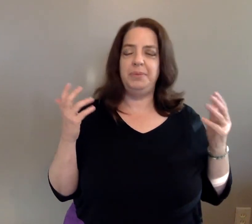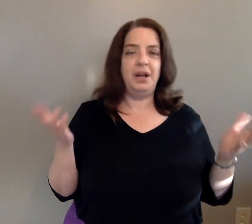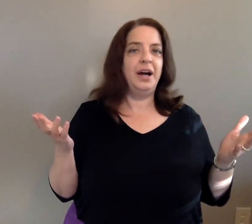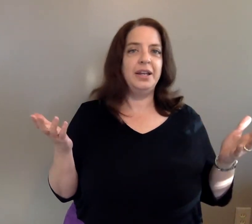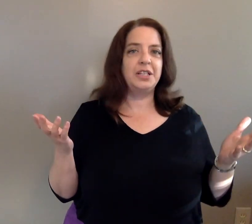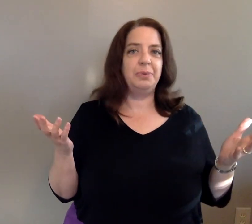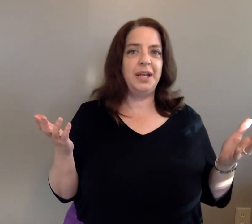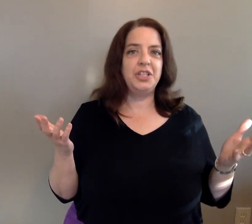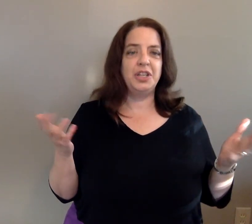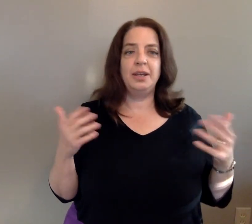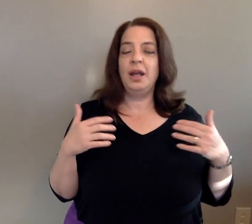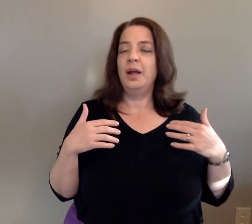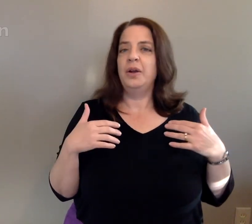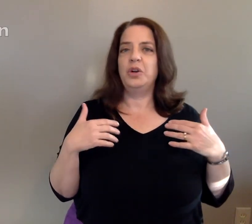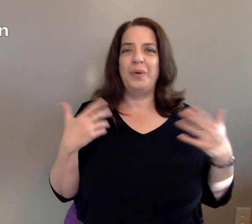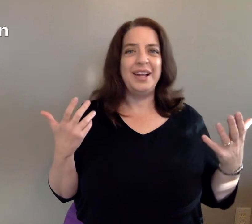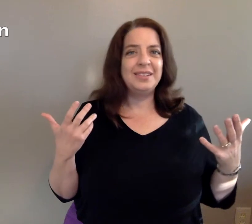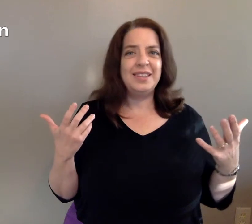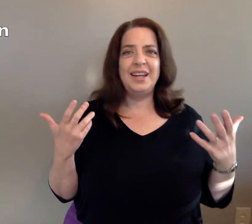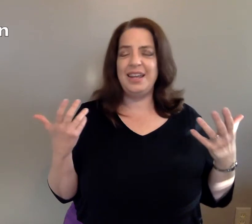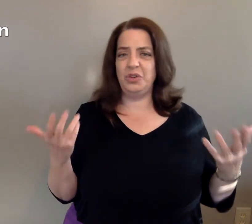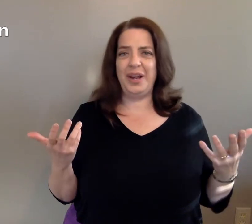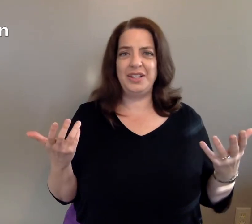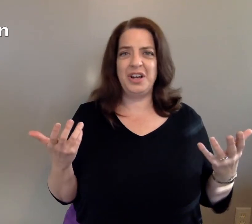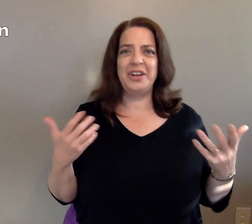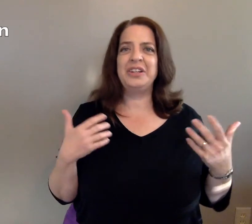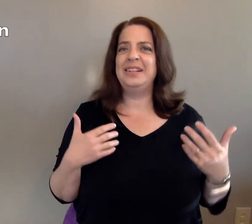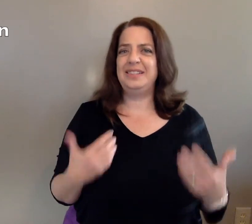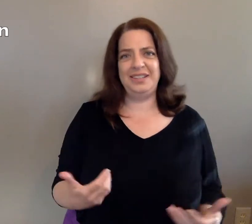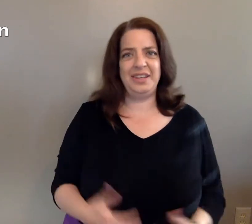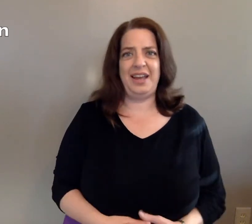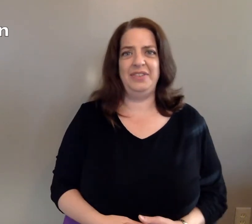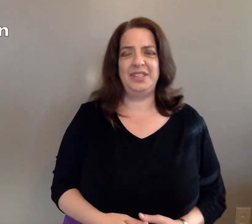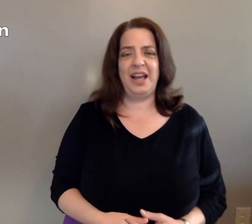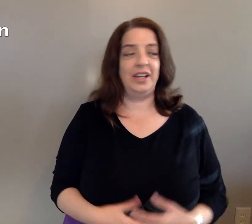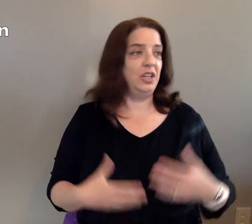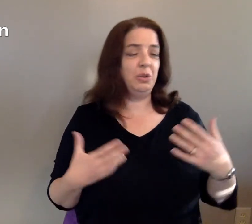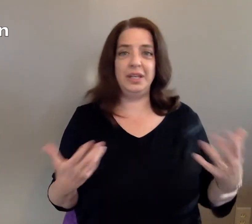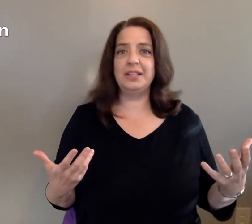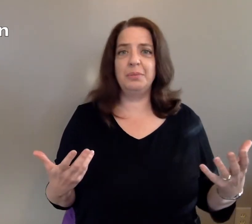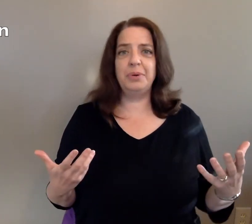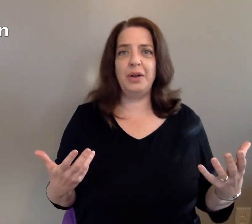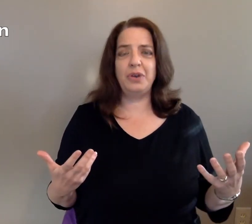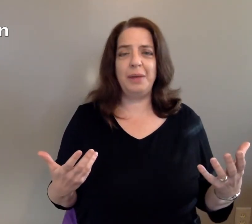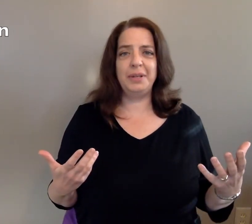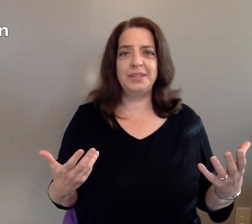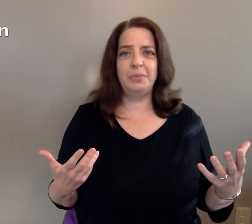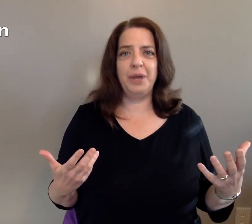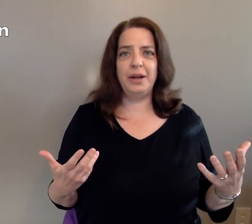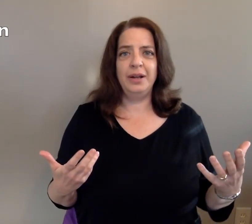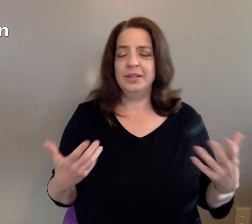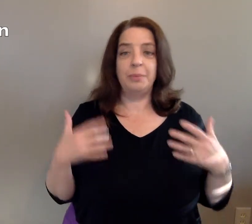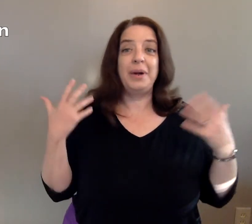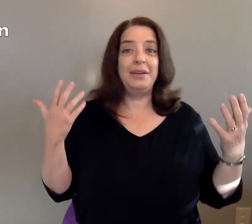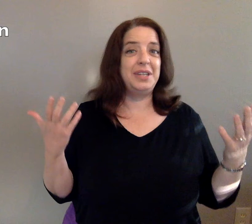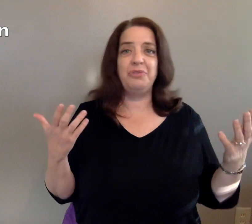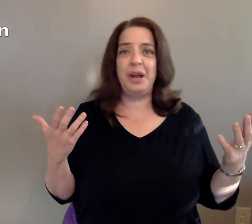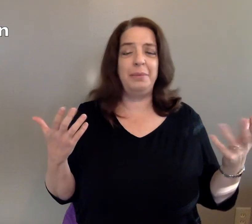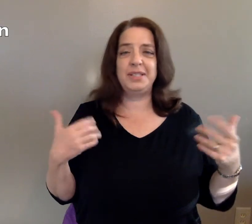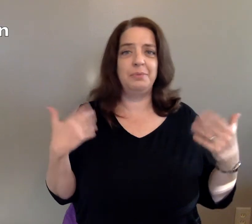beyond explanation, grandson and granddaughter doesn't have a sign. You think some proud grandma somewhere, some proud deaf grandma somewhere